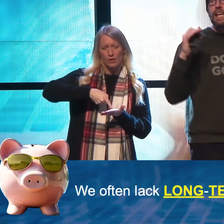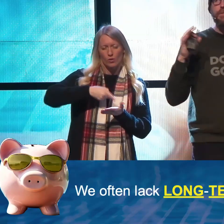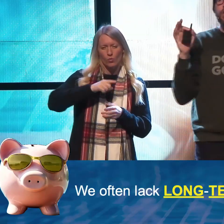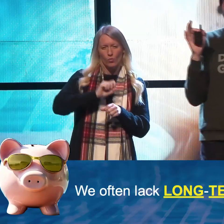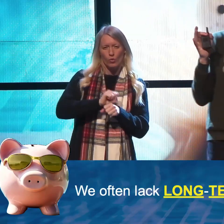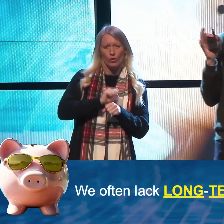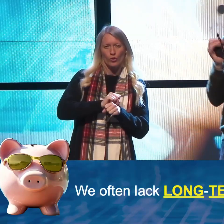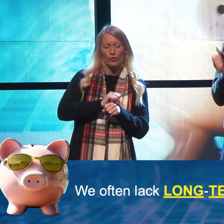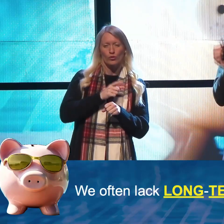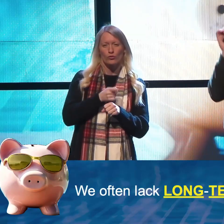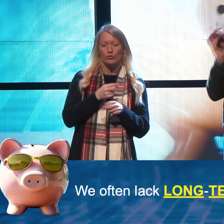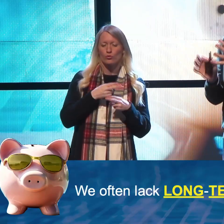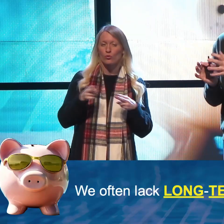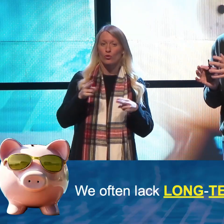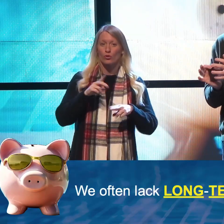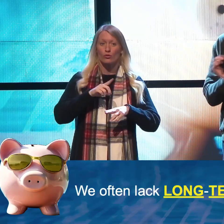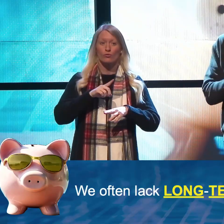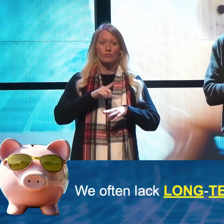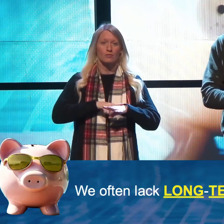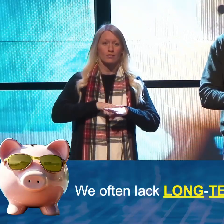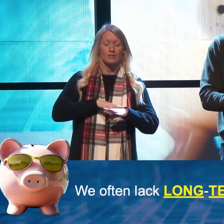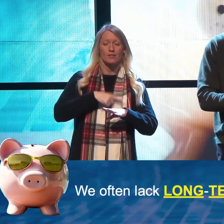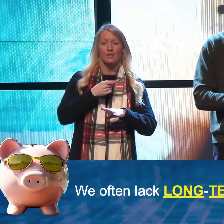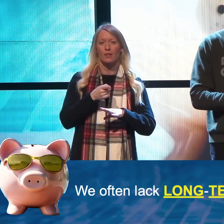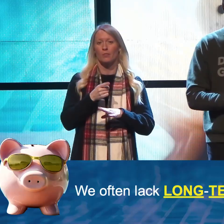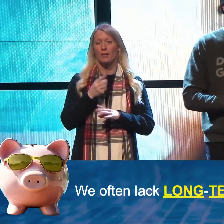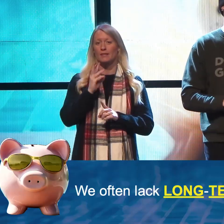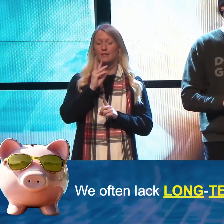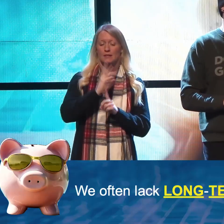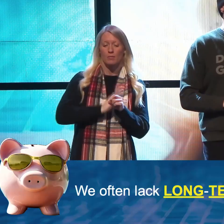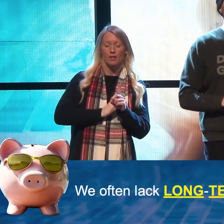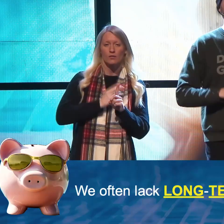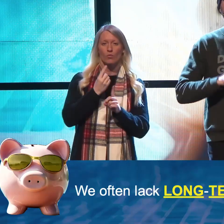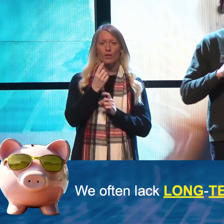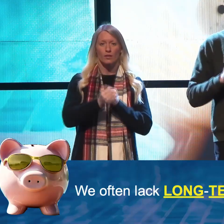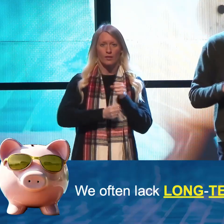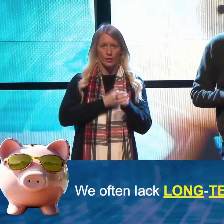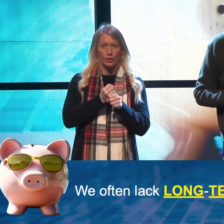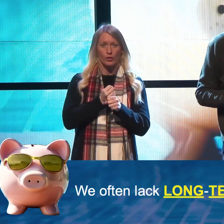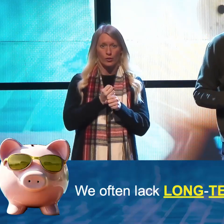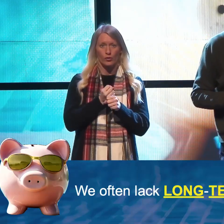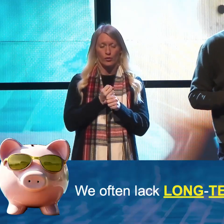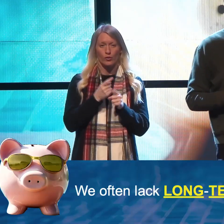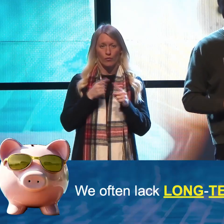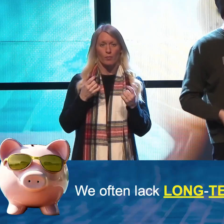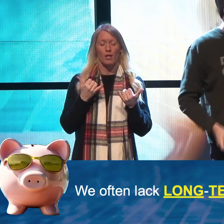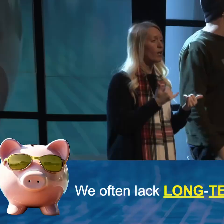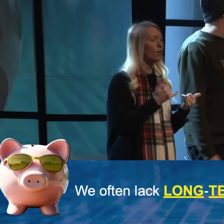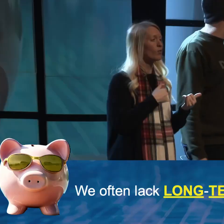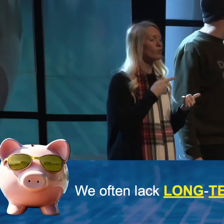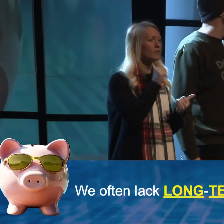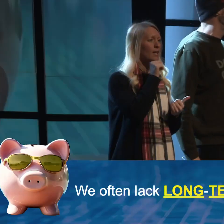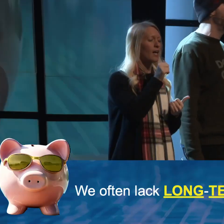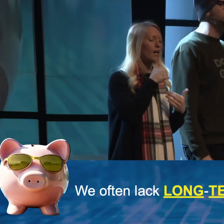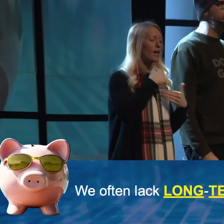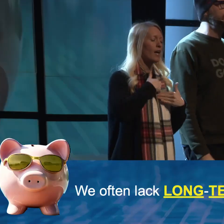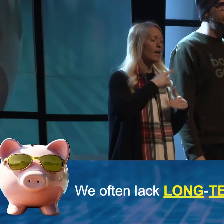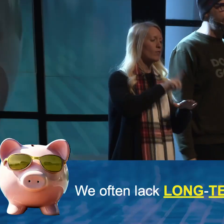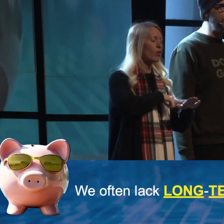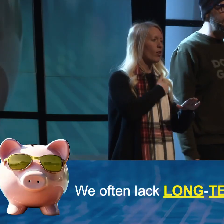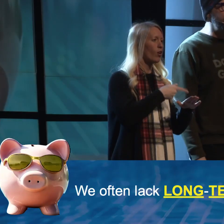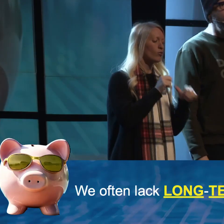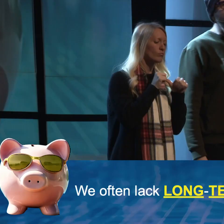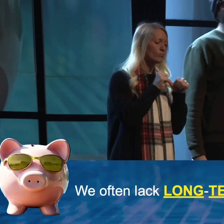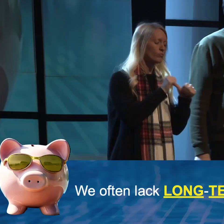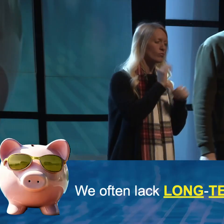get to this, even short term meaning like 6 months or a year from now. And when we don't have that long-term vision, when we don't have a deep sense of purpose